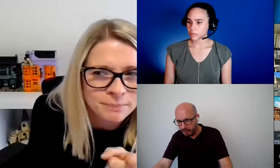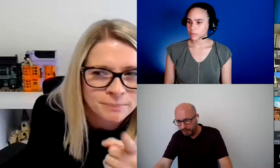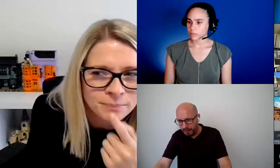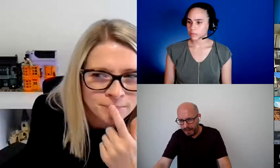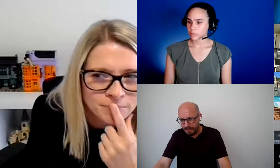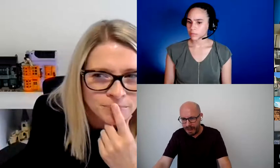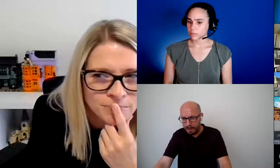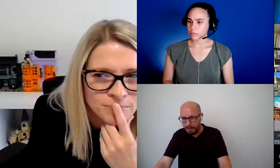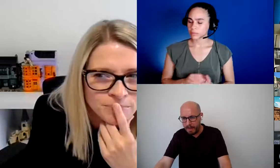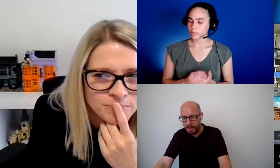in it. Would you mind repeating that?